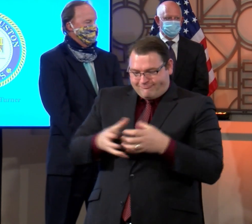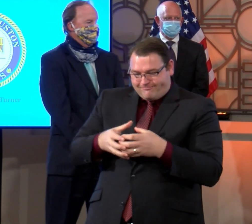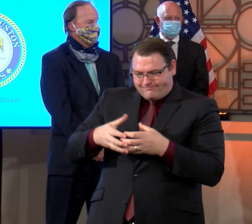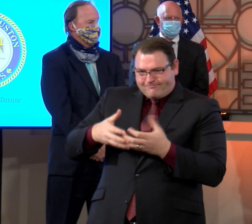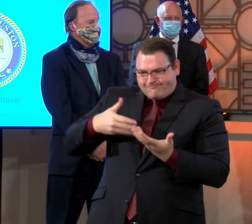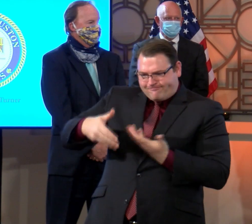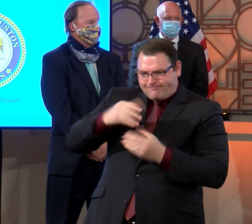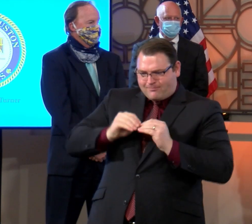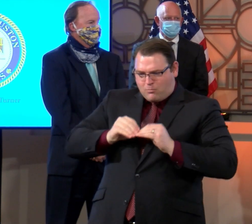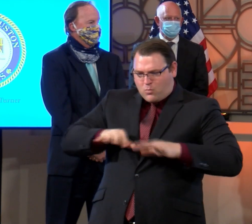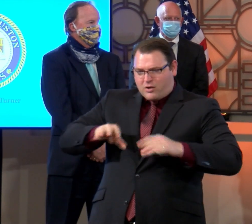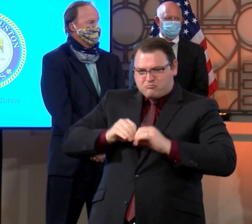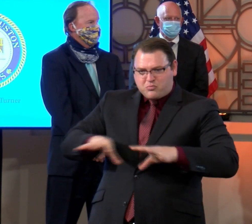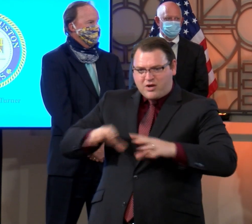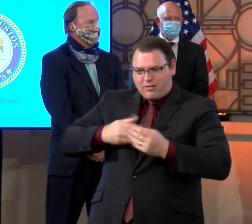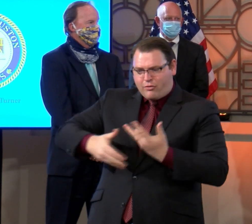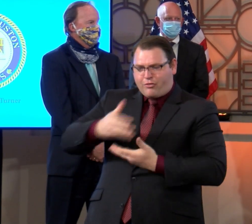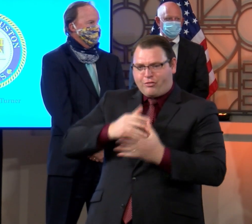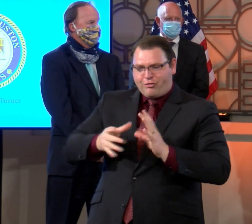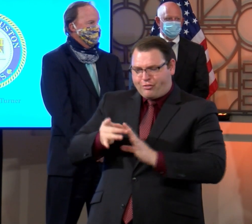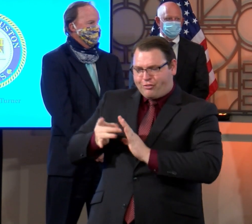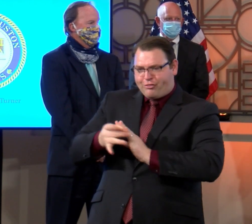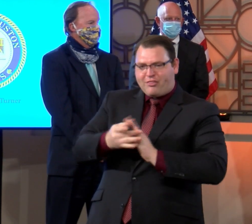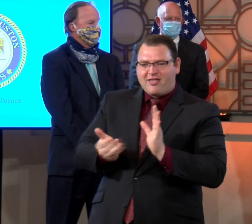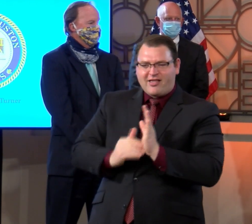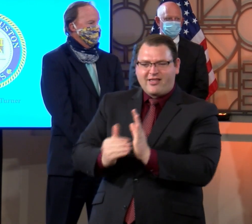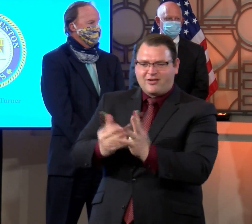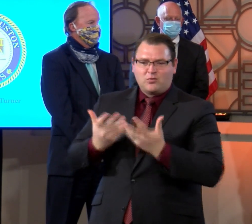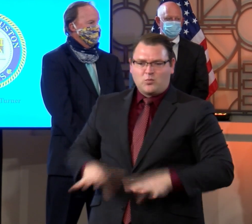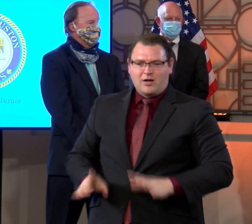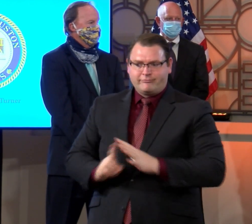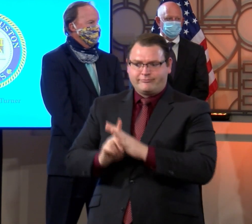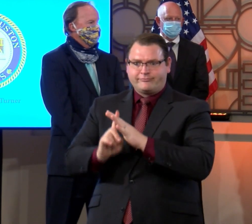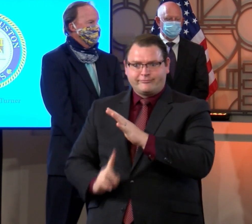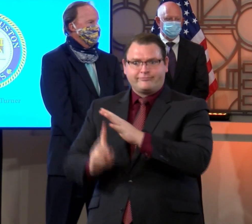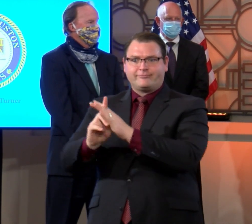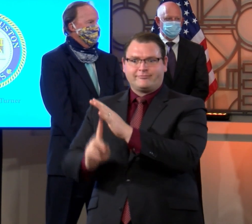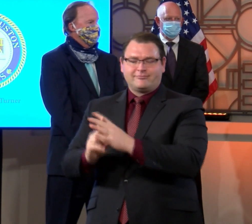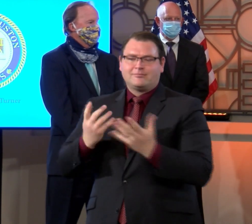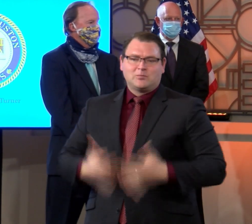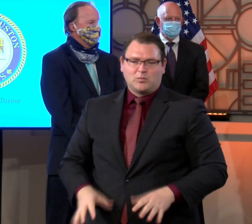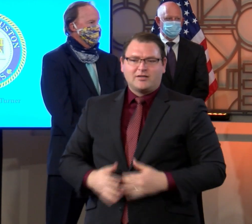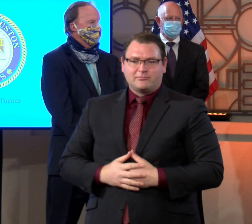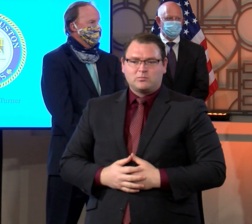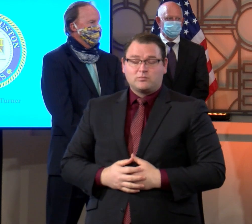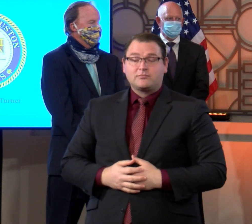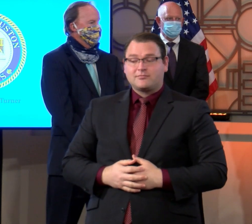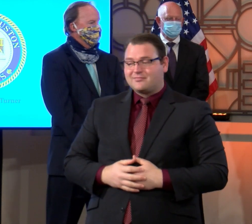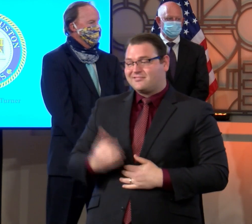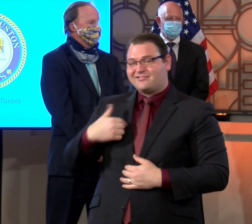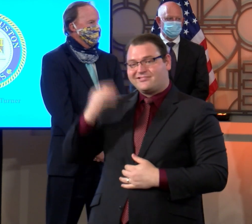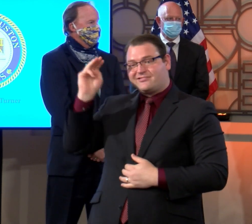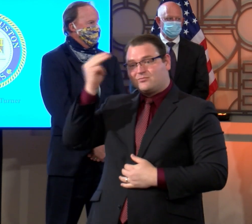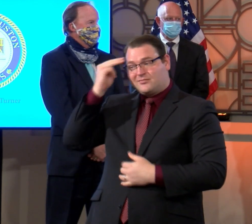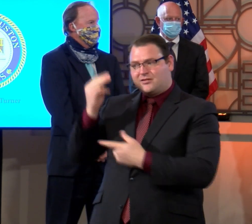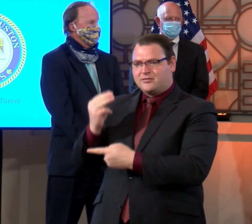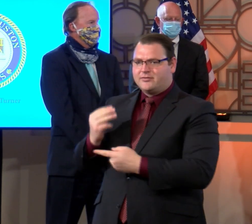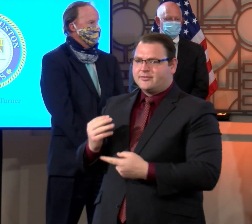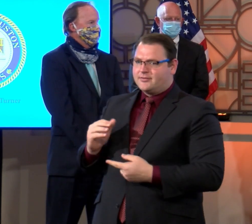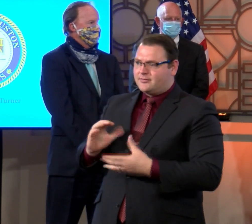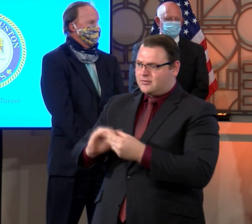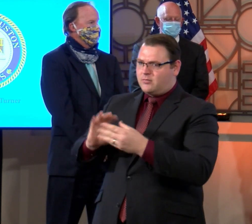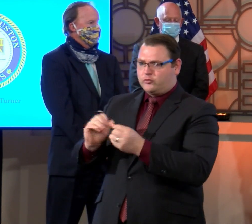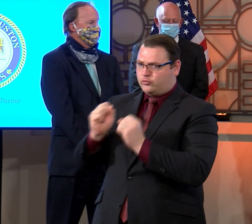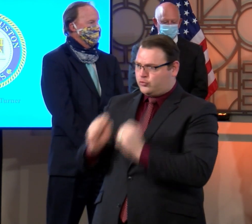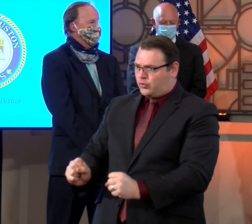stations. Because it is a concern, as the mayor's passionate comments here, we do